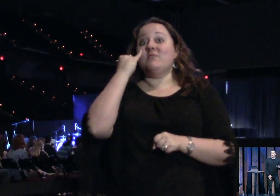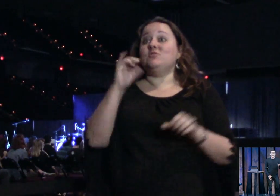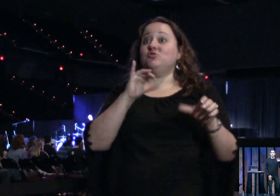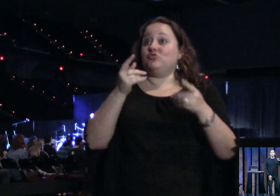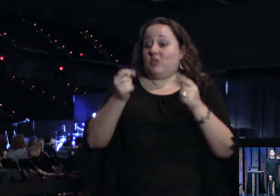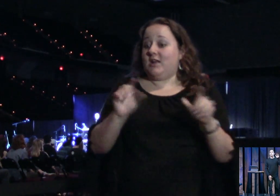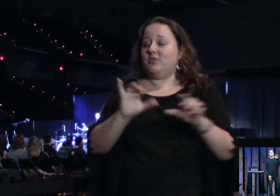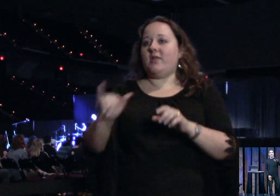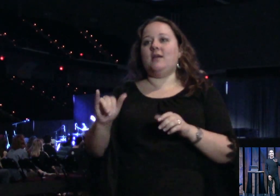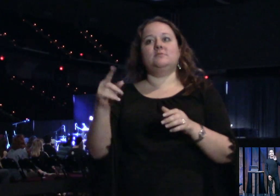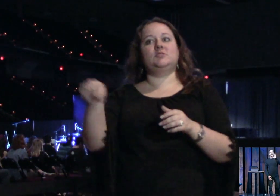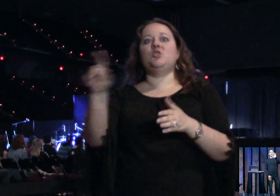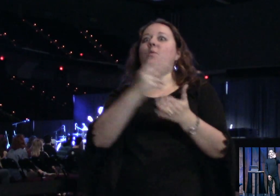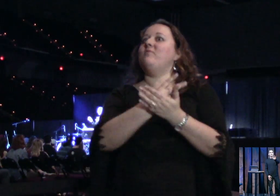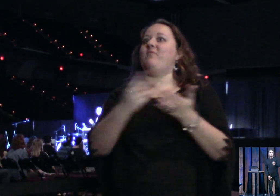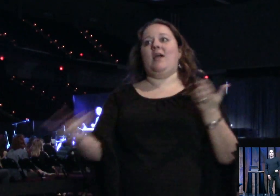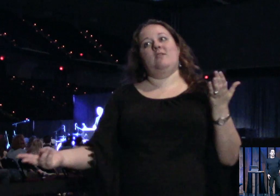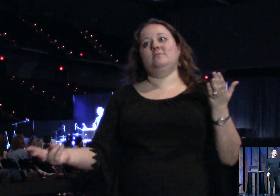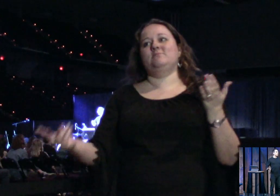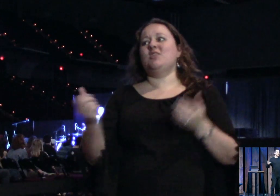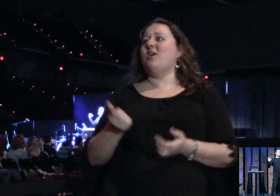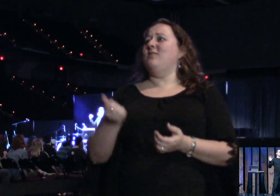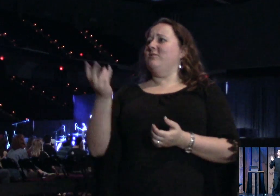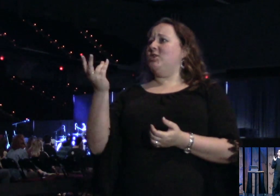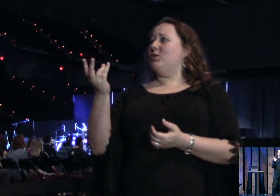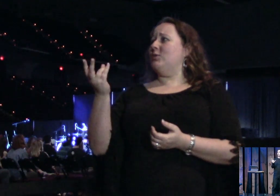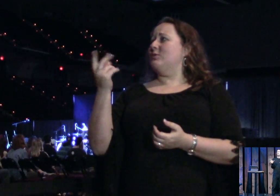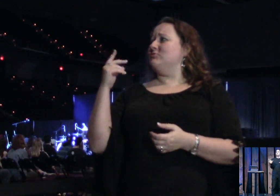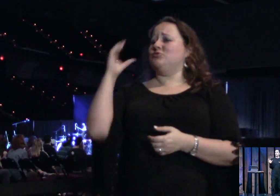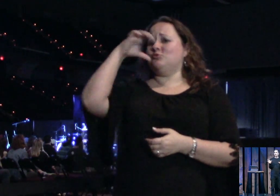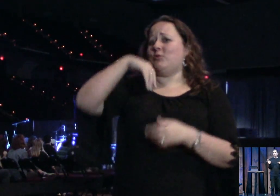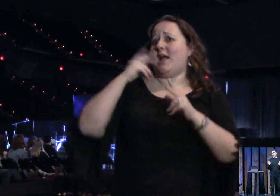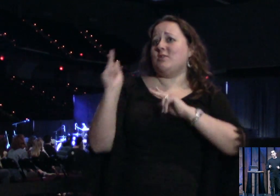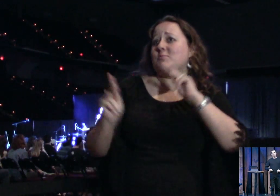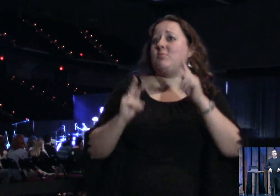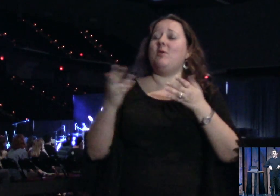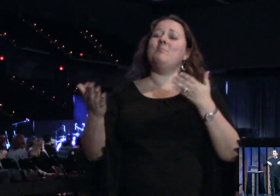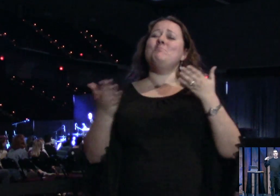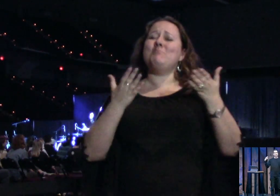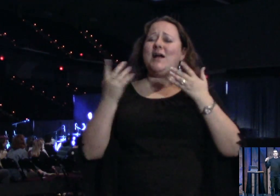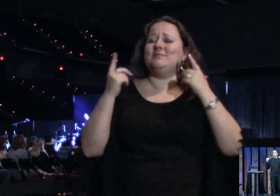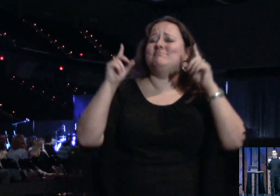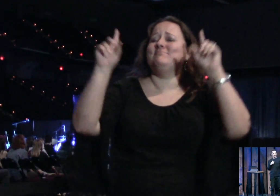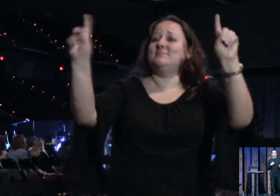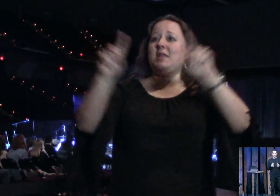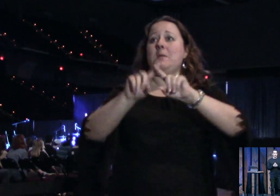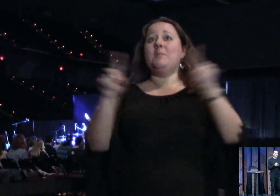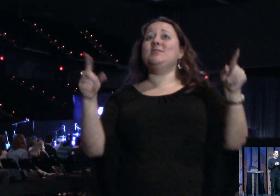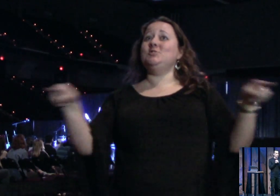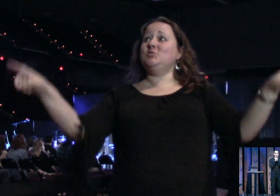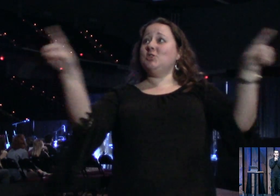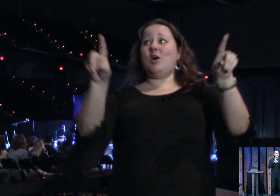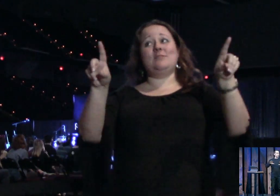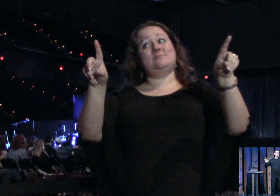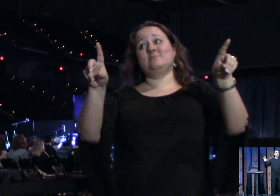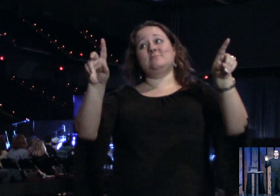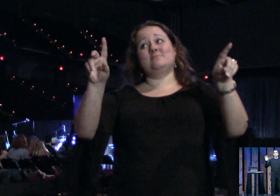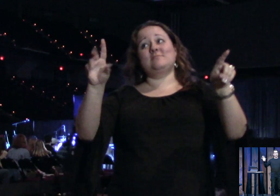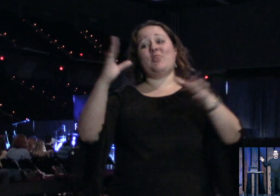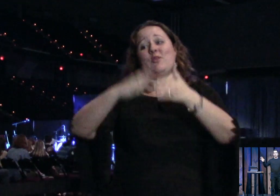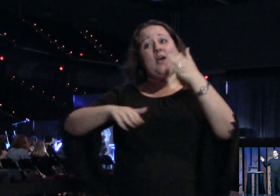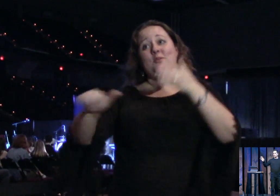do that, you would fail miserably. I mean, there's a few freaks in here who would just kind of get it done. But the rest